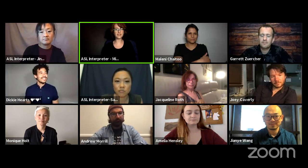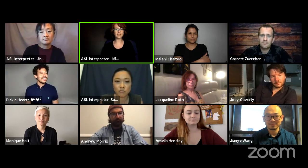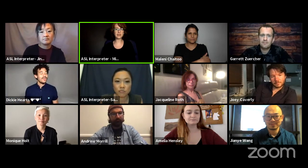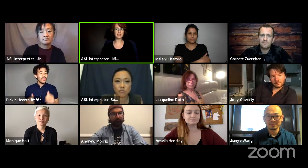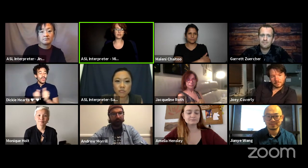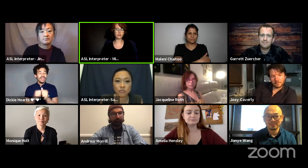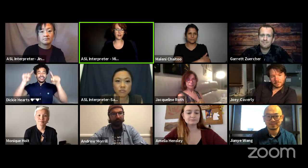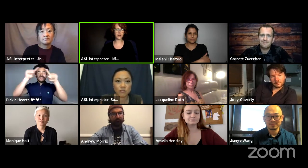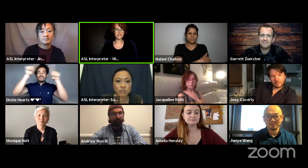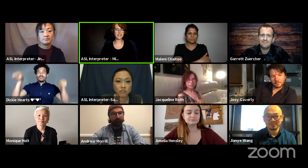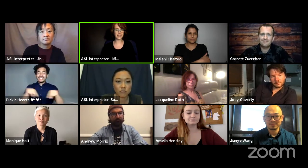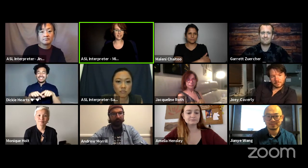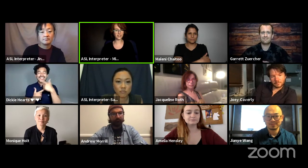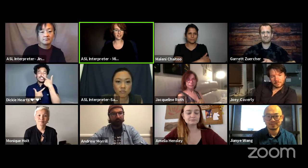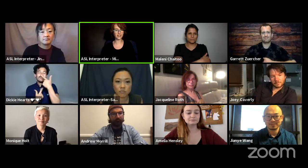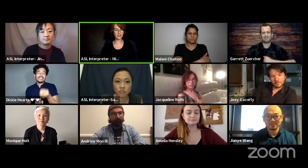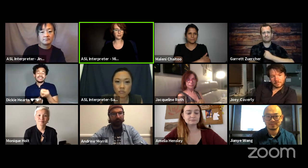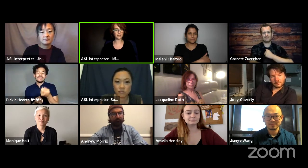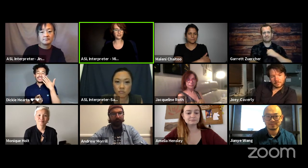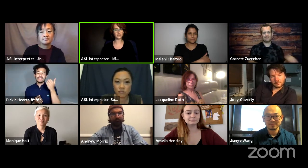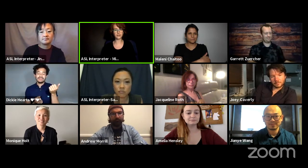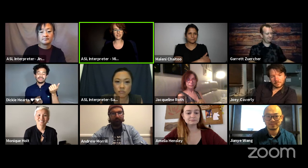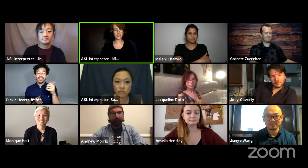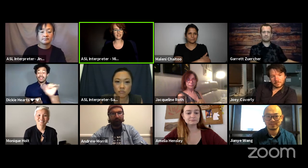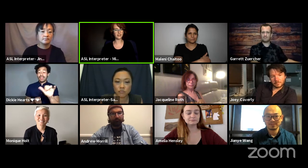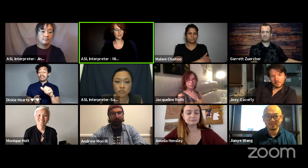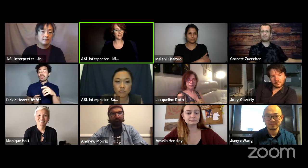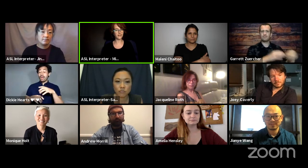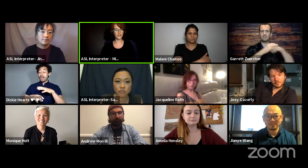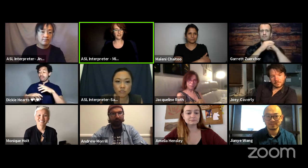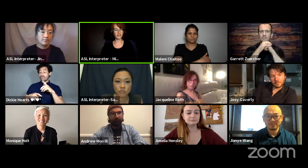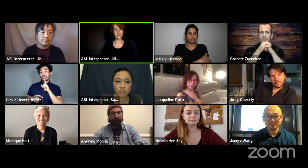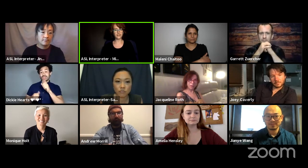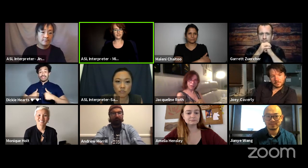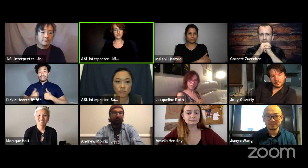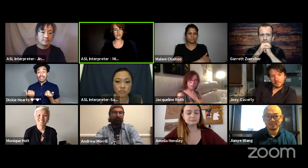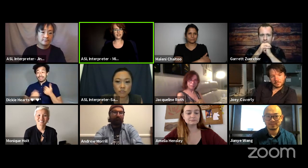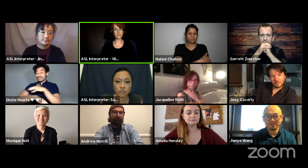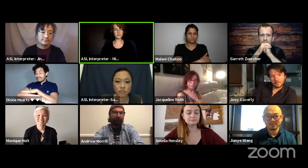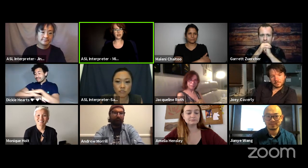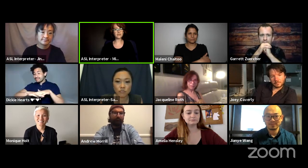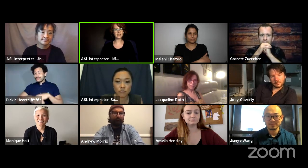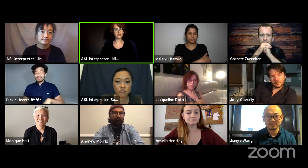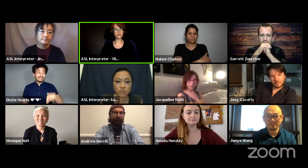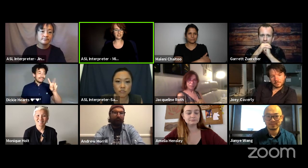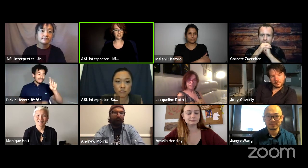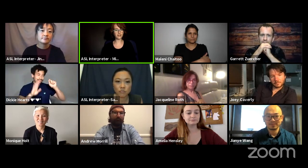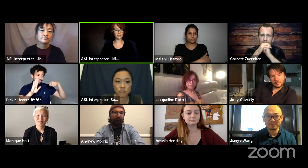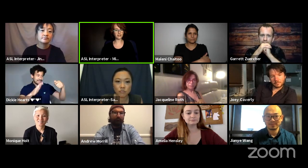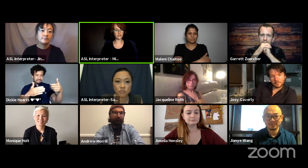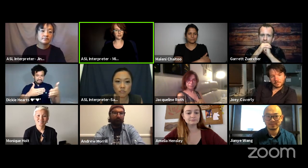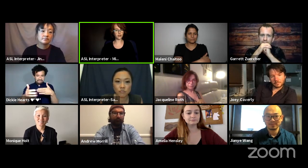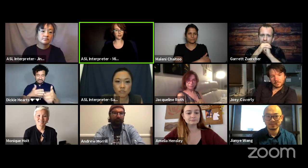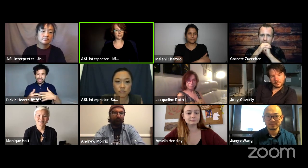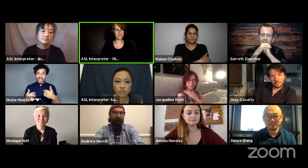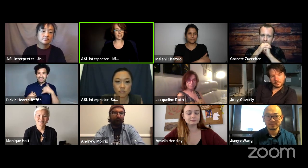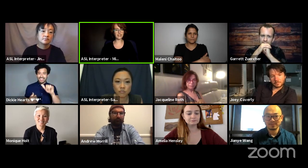is a piece that requires connection, and with a screen, that becomes an interesting challenge. On